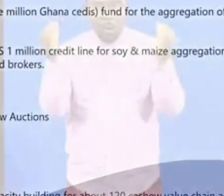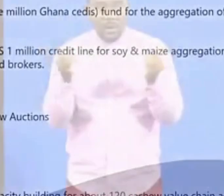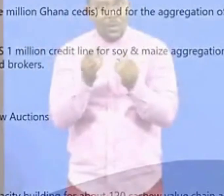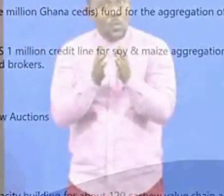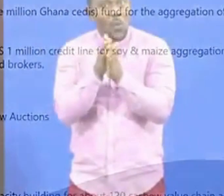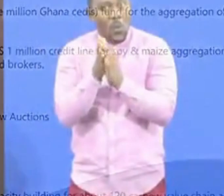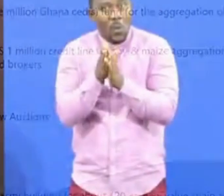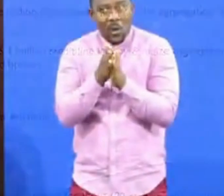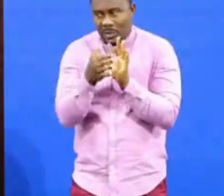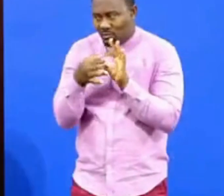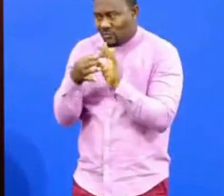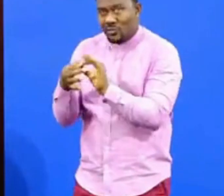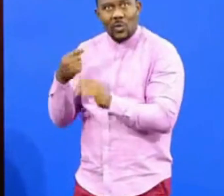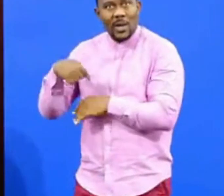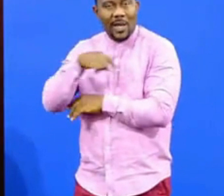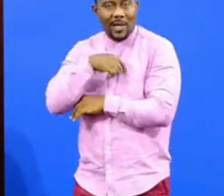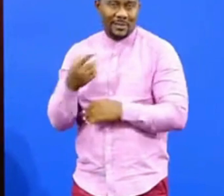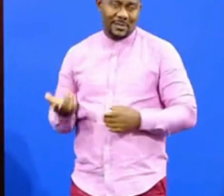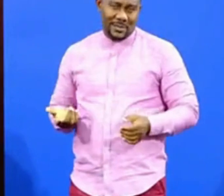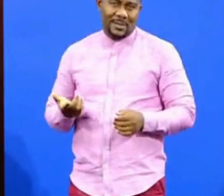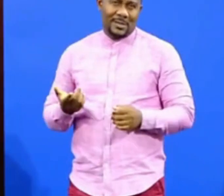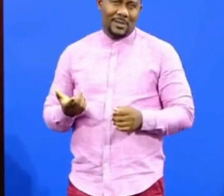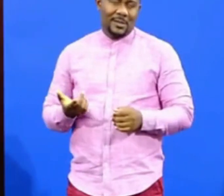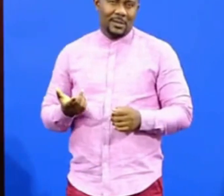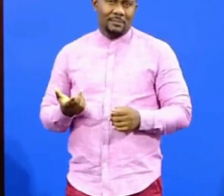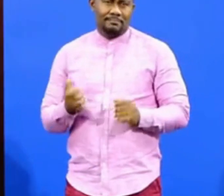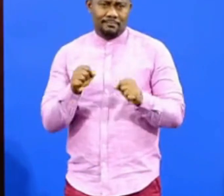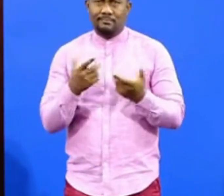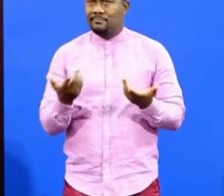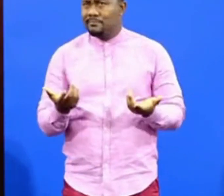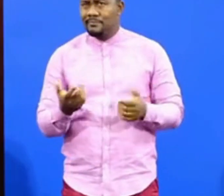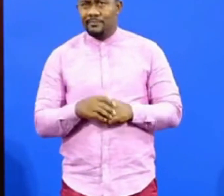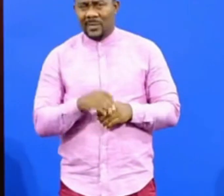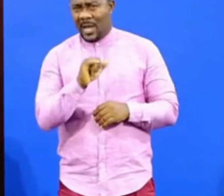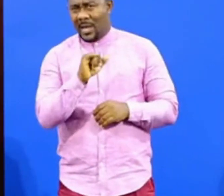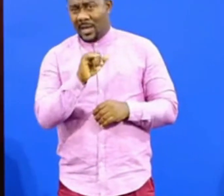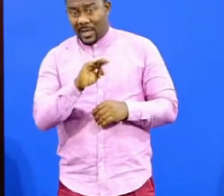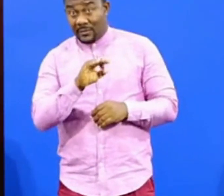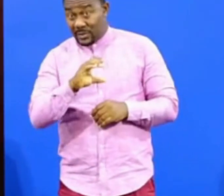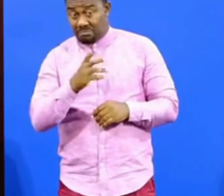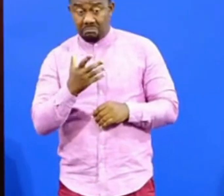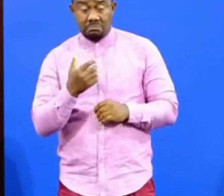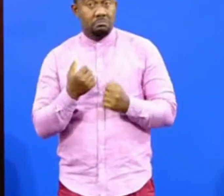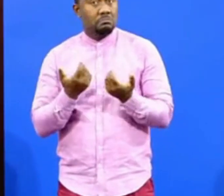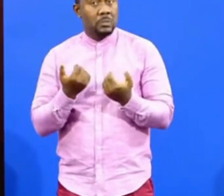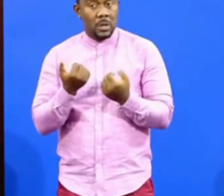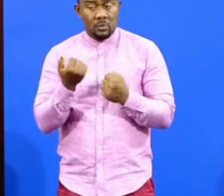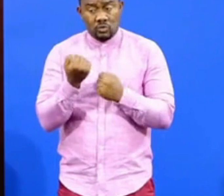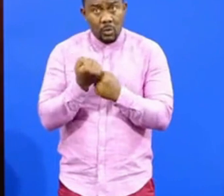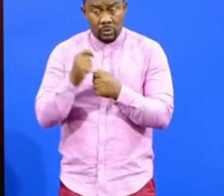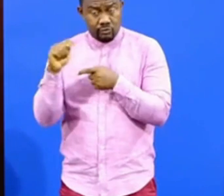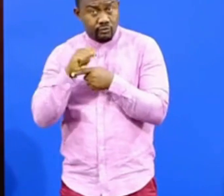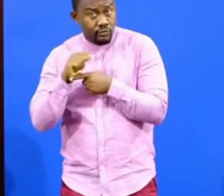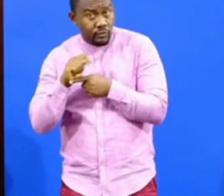us. So we've been able to form quite a few partnerships with organizations like the IFC, supporting on training the